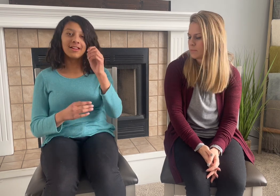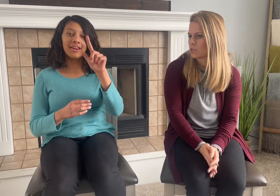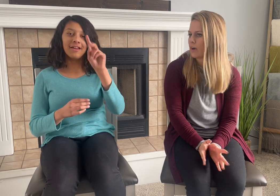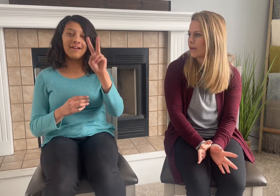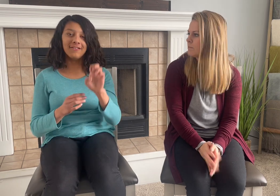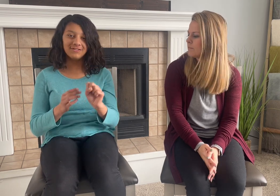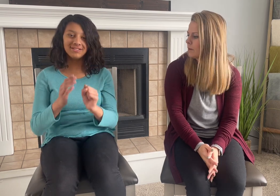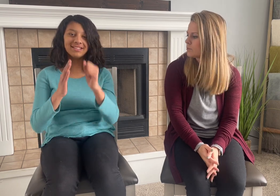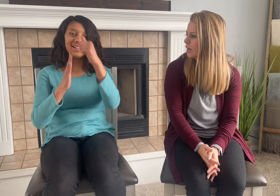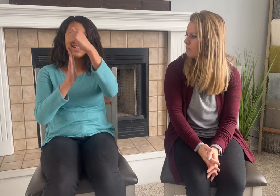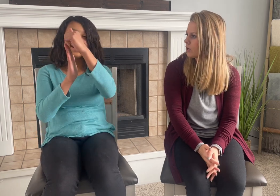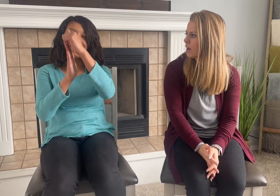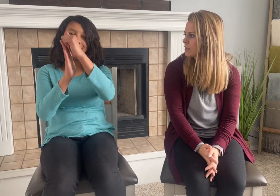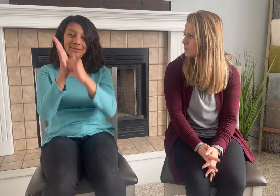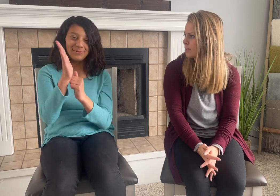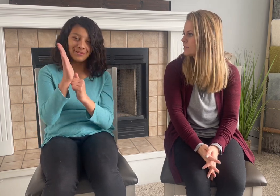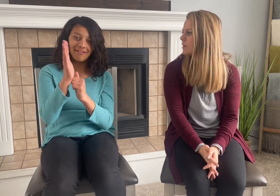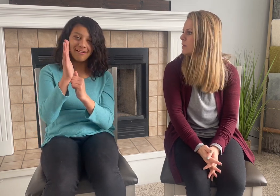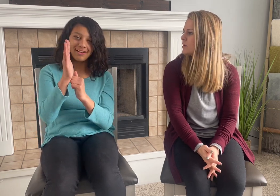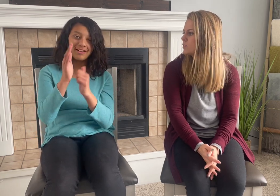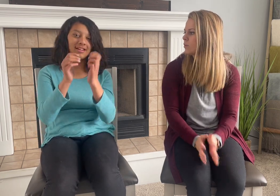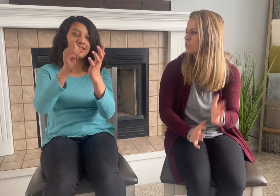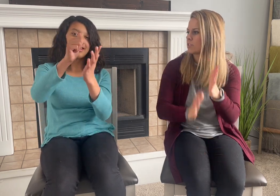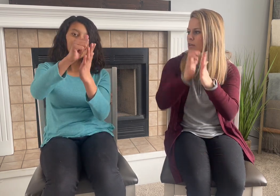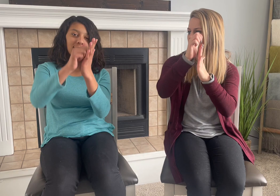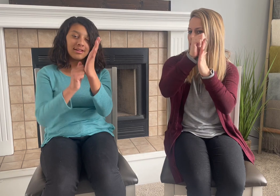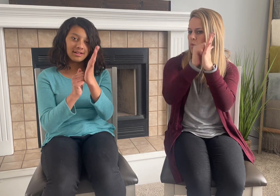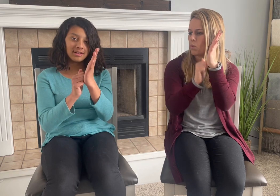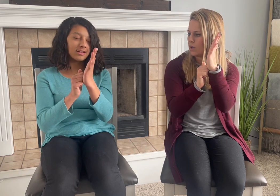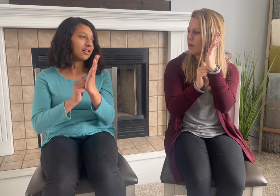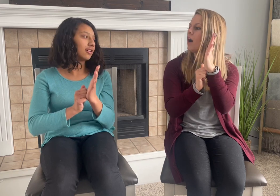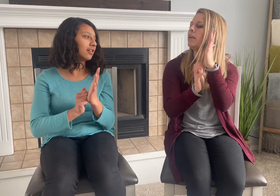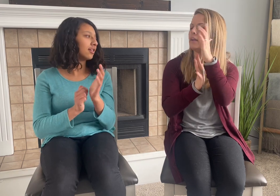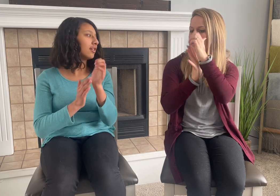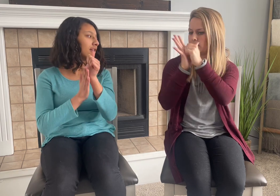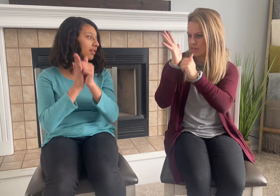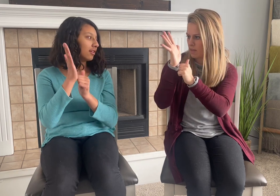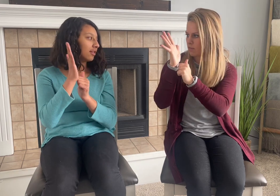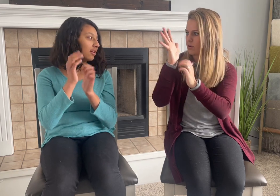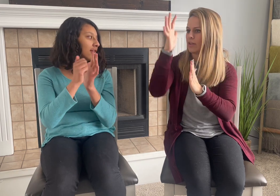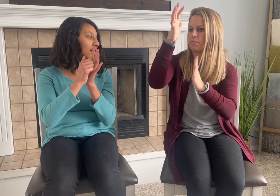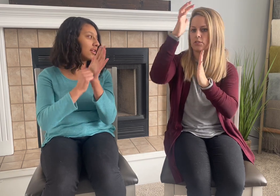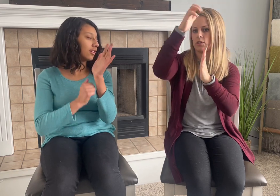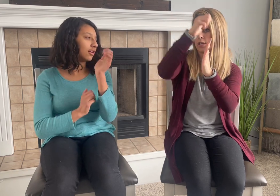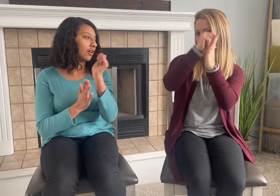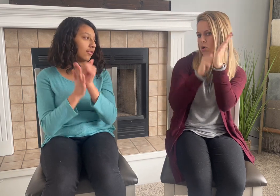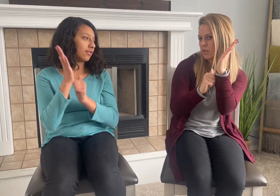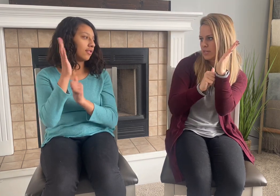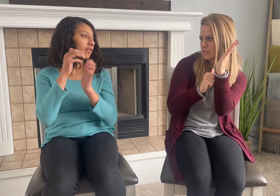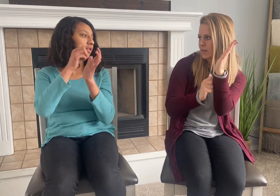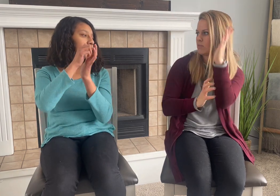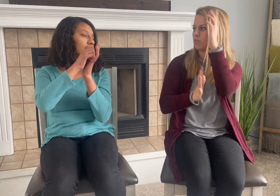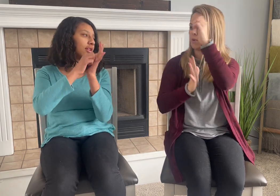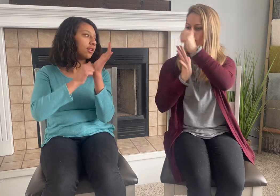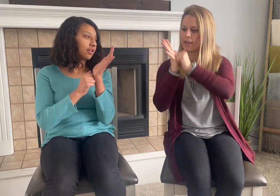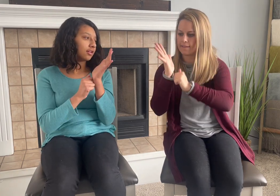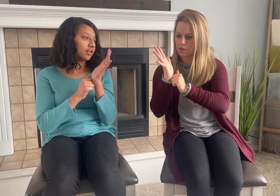shape. Sorry, I'm trying to figure out how to explain this. So you're just gonna put one on and then the other. Yep. So like you're pulling it down over one hand and then